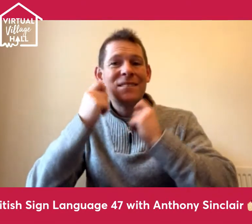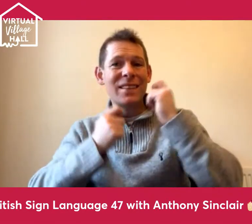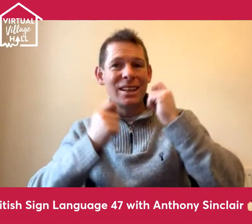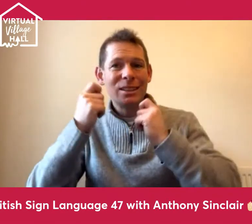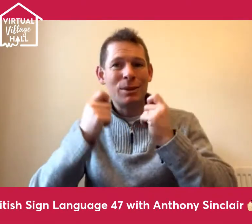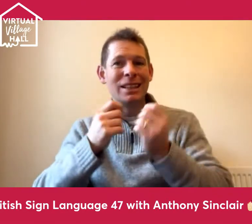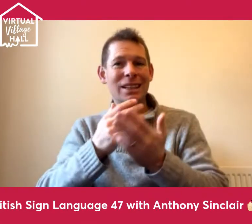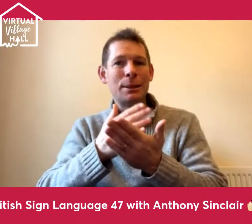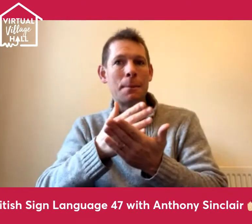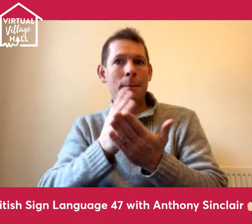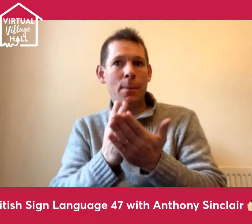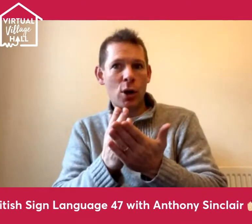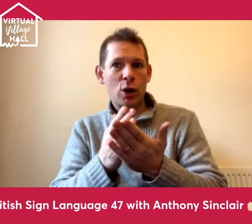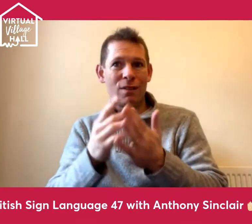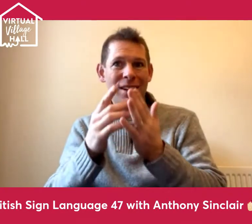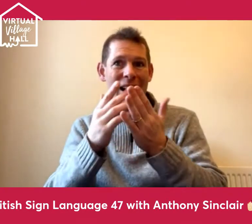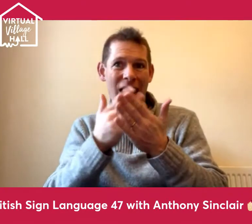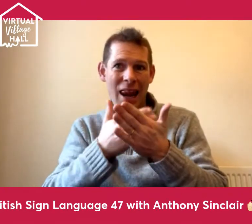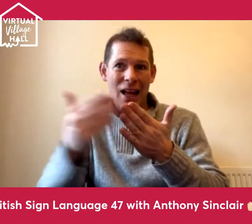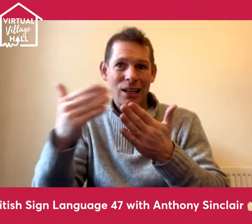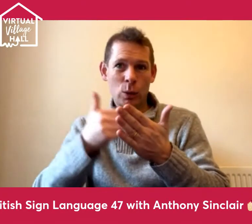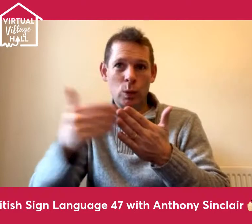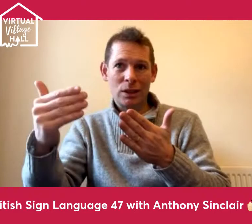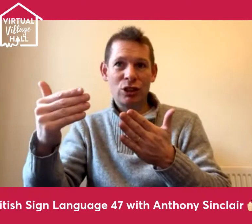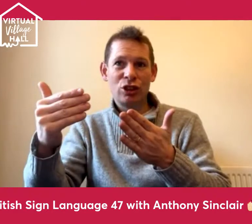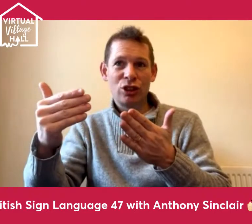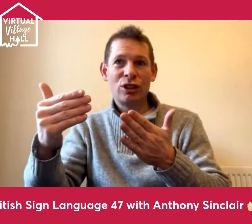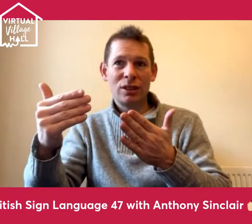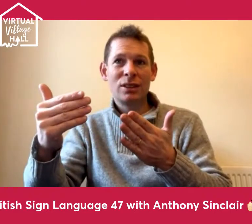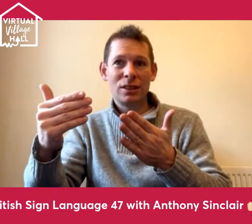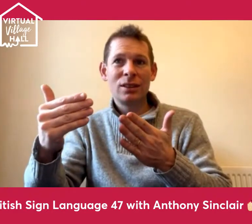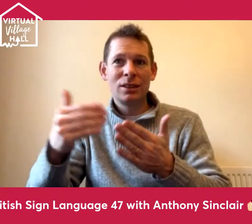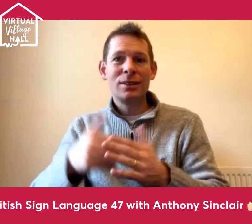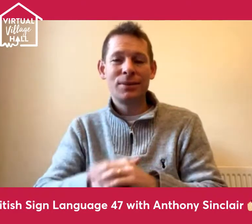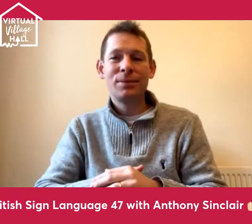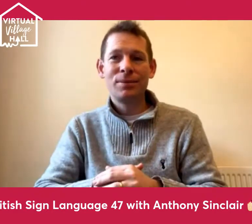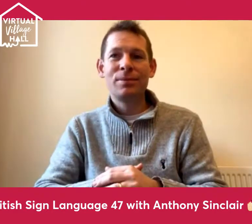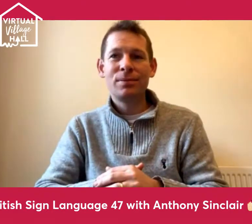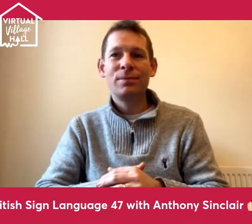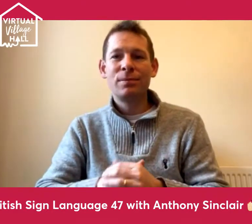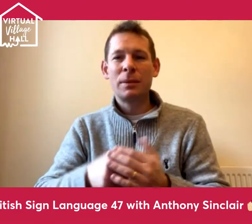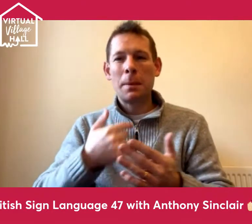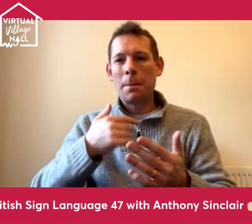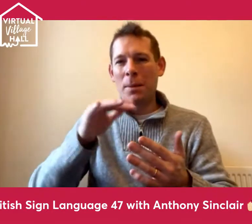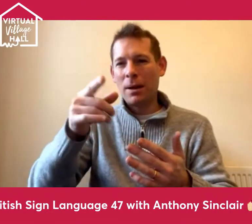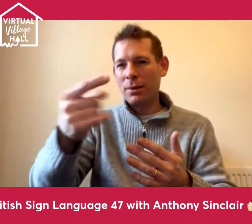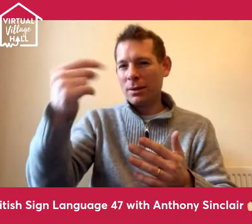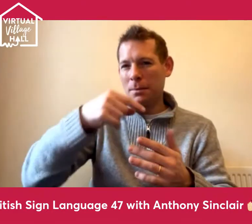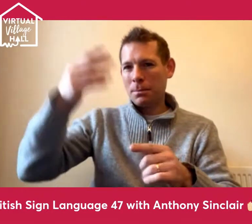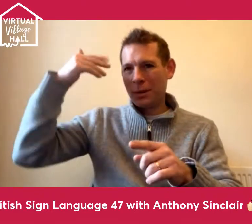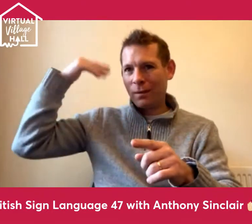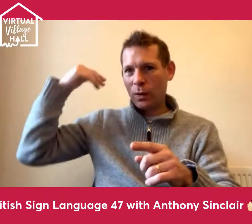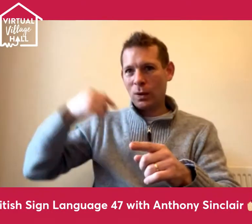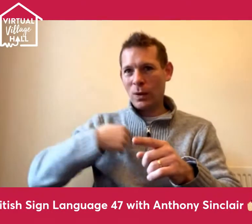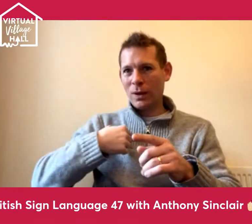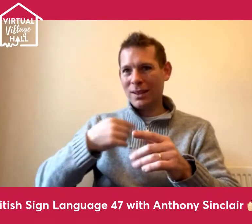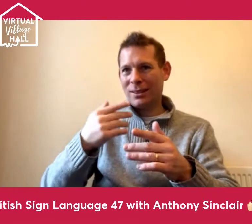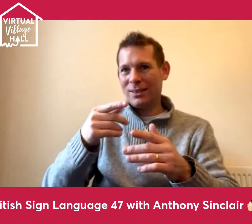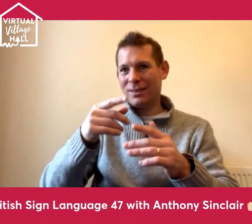more intensity, you can add the facial expressions in, which makes the language much more rich.